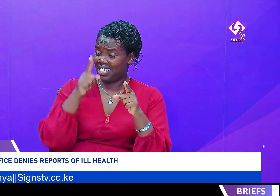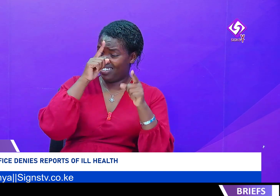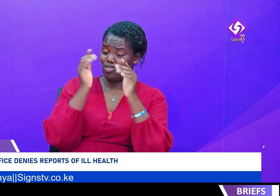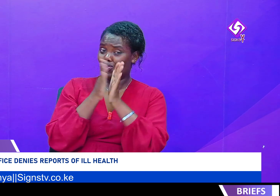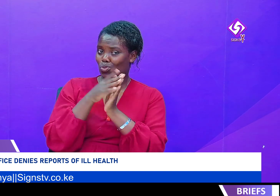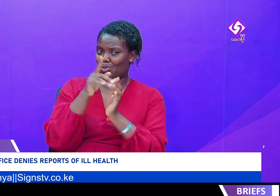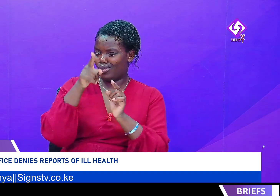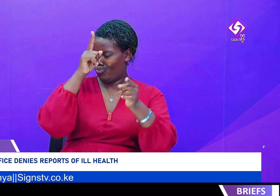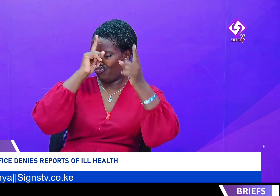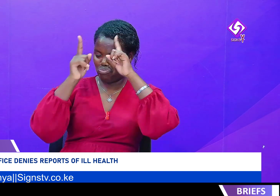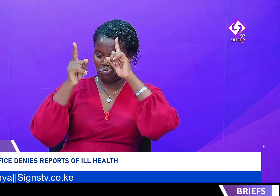rumors.